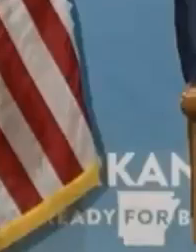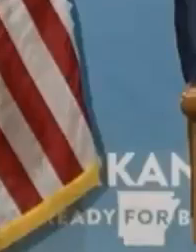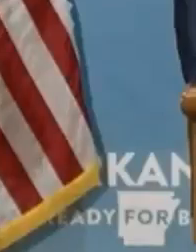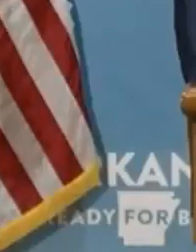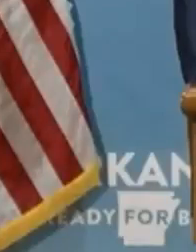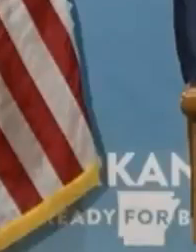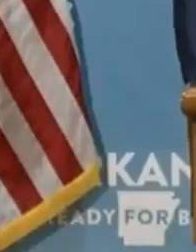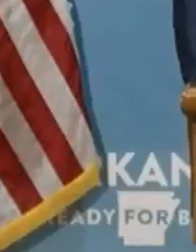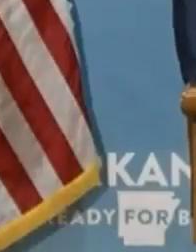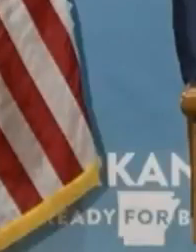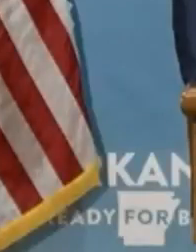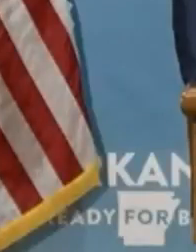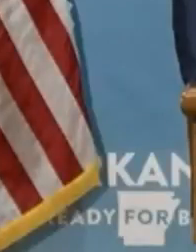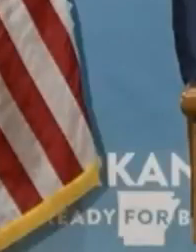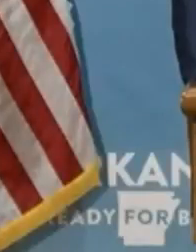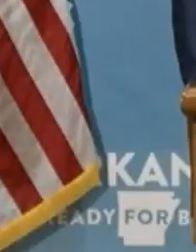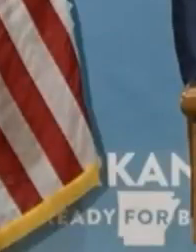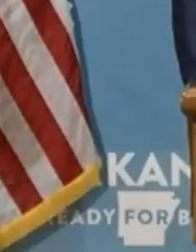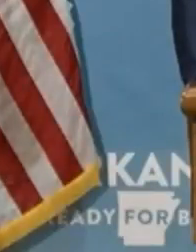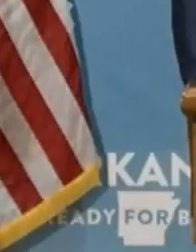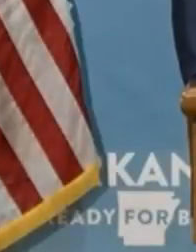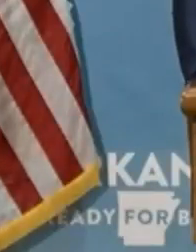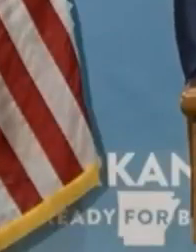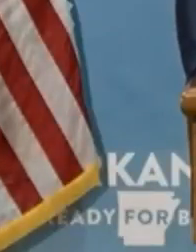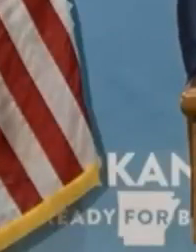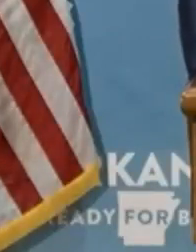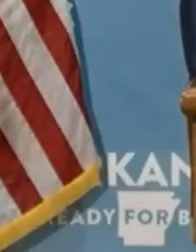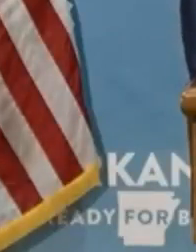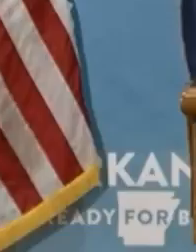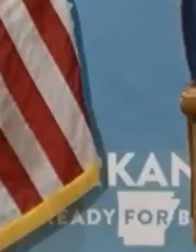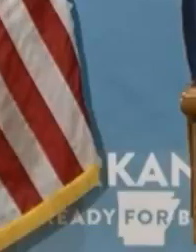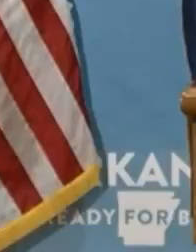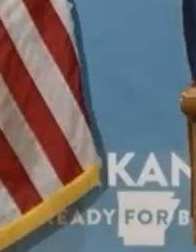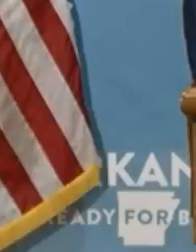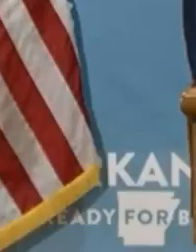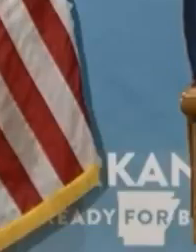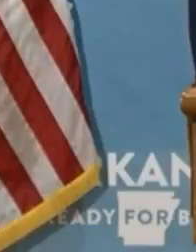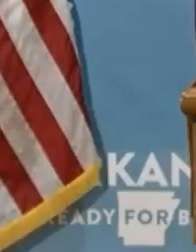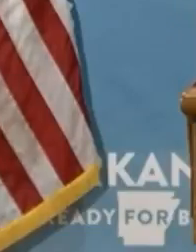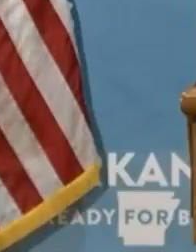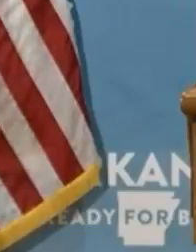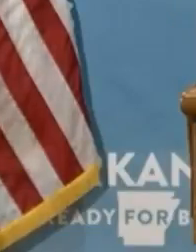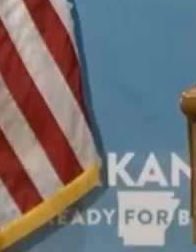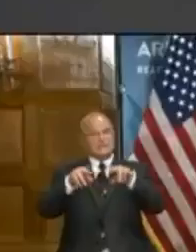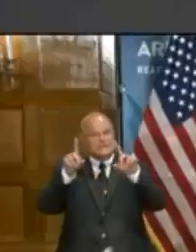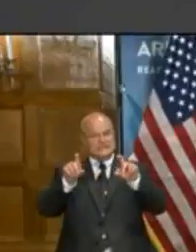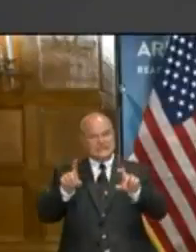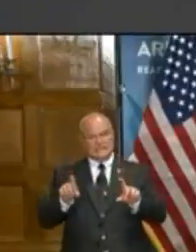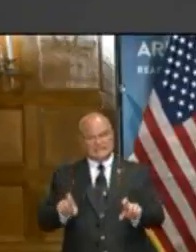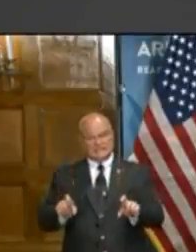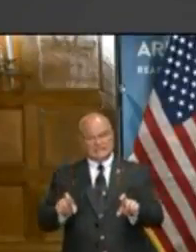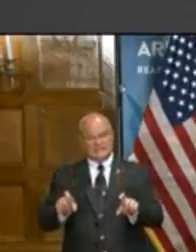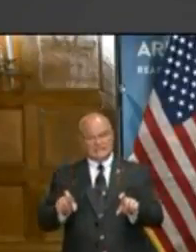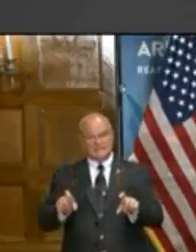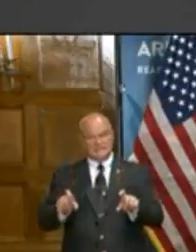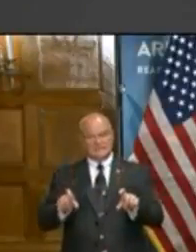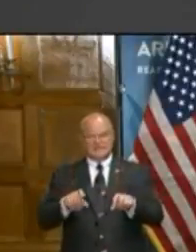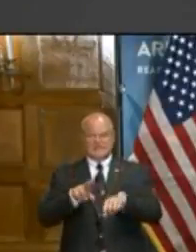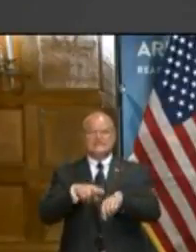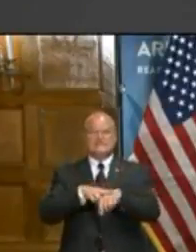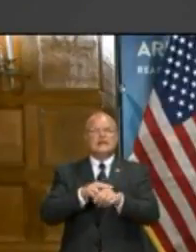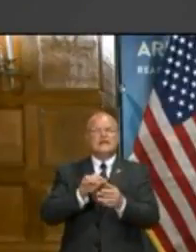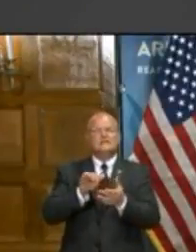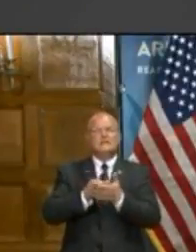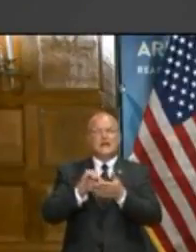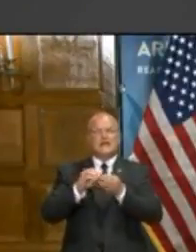next one is the number of hospitalized. And as you all know, as you increase testing, it's natural